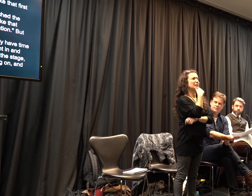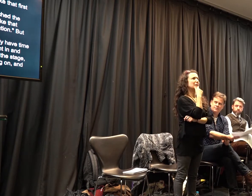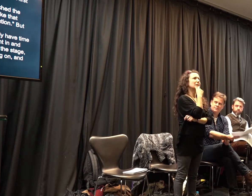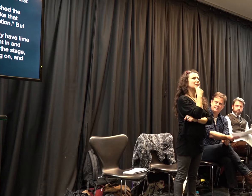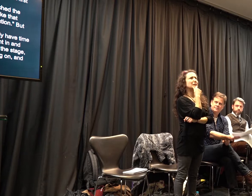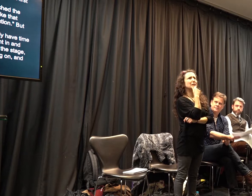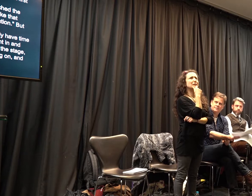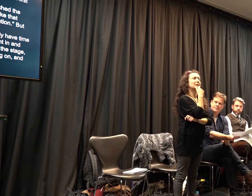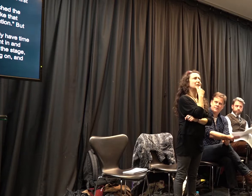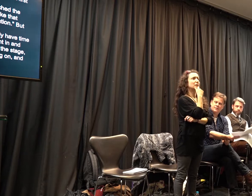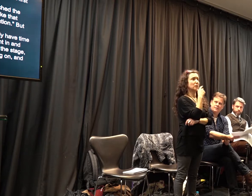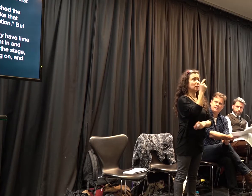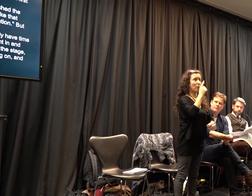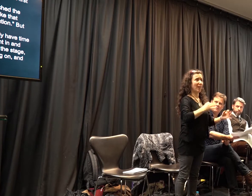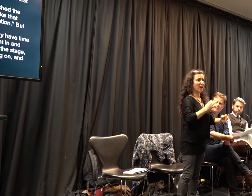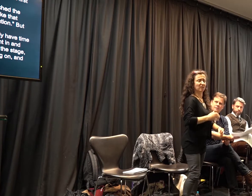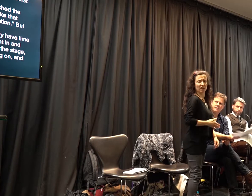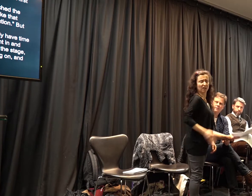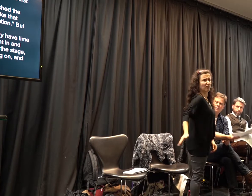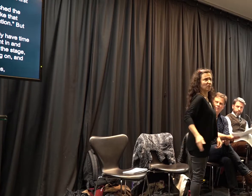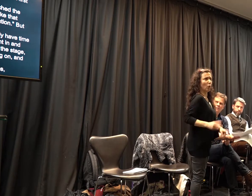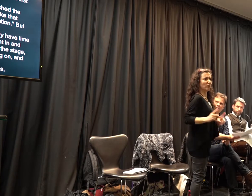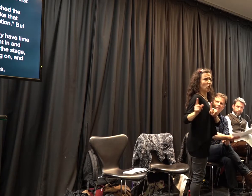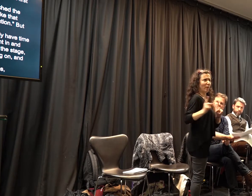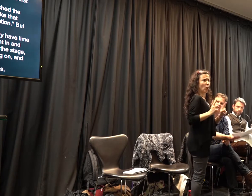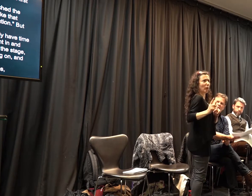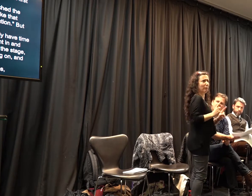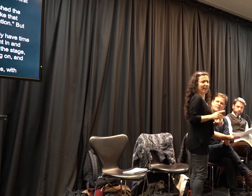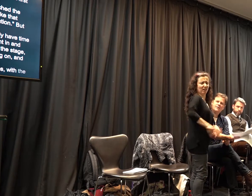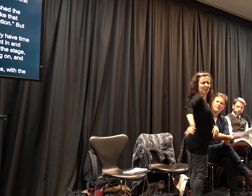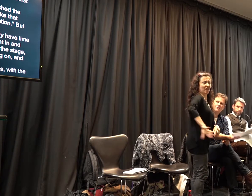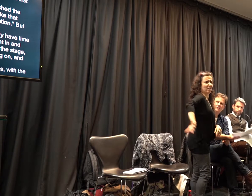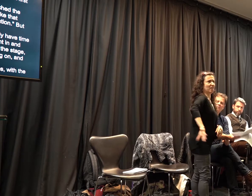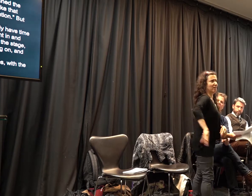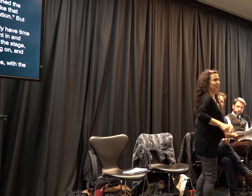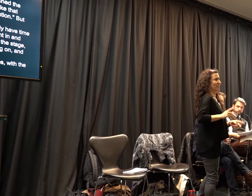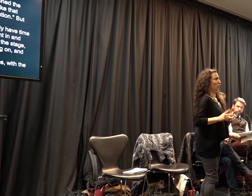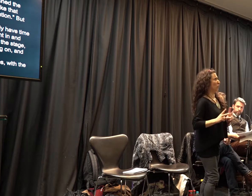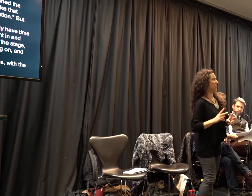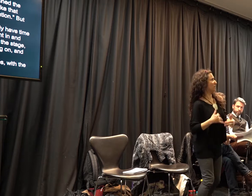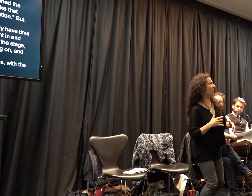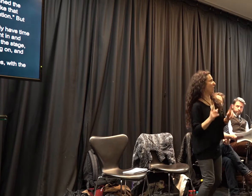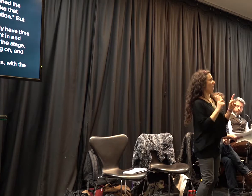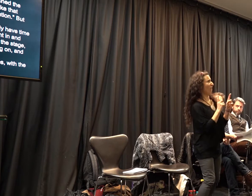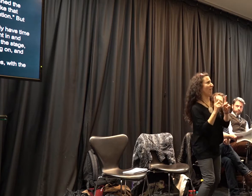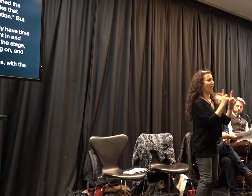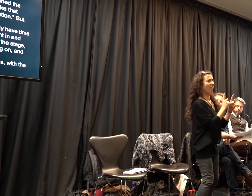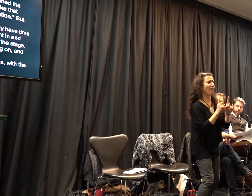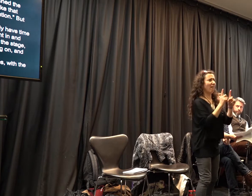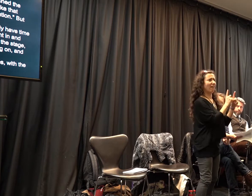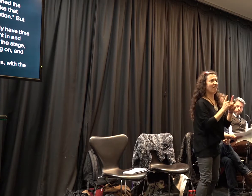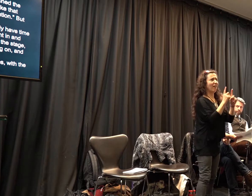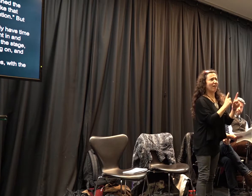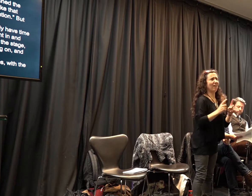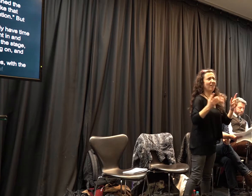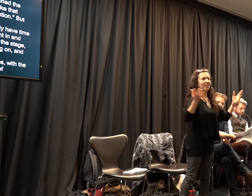is integrated performances with the interpreter and working into the action. But a lot of actors don't like the interpreter